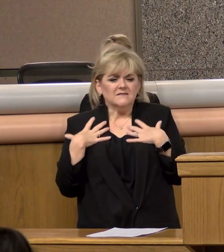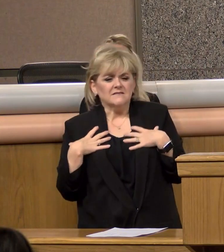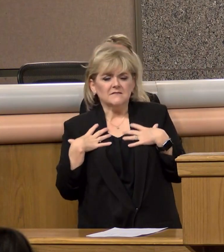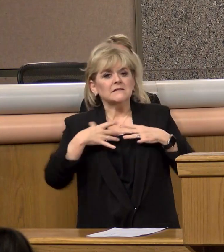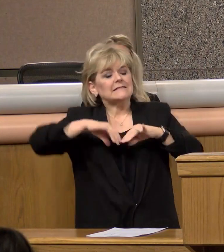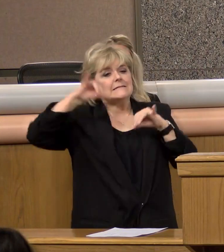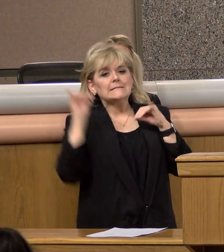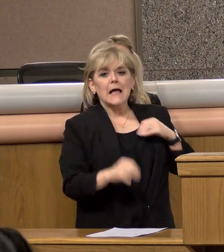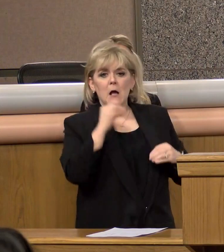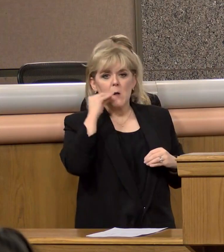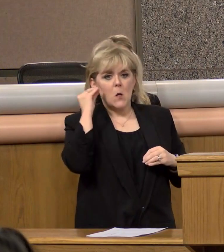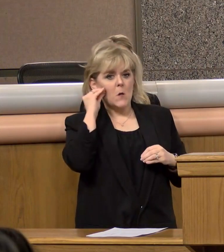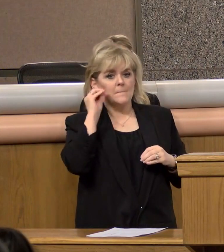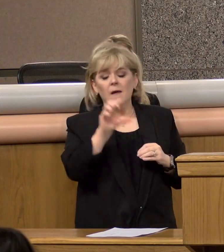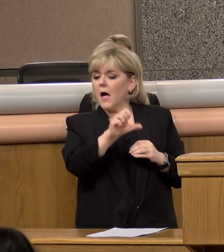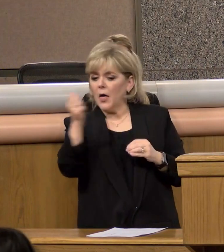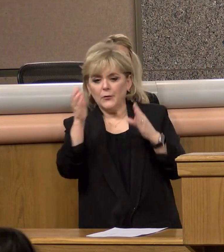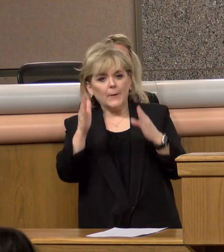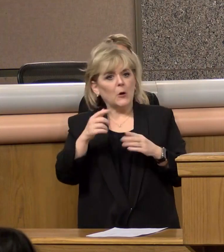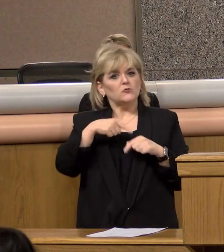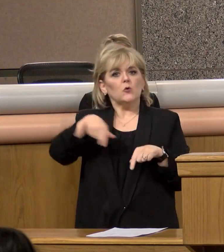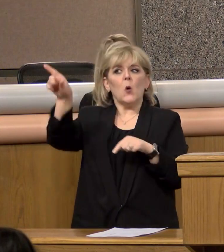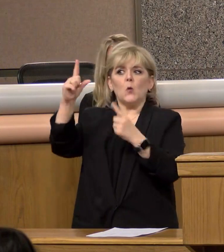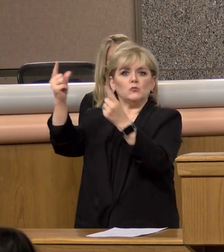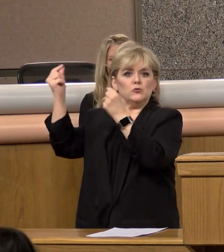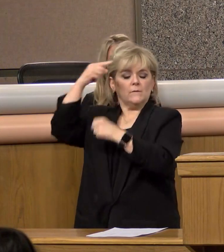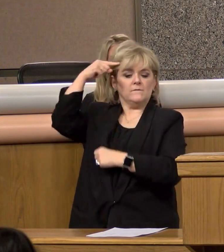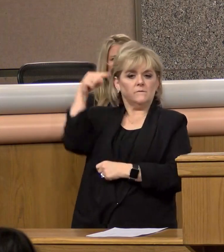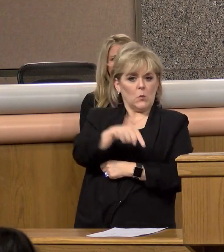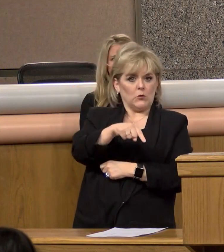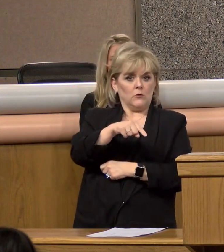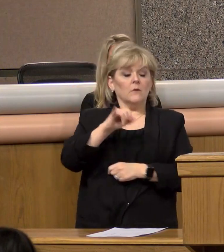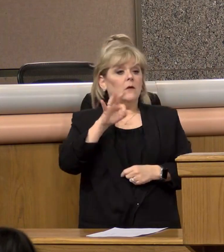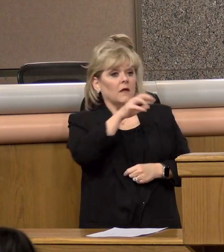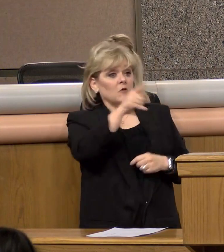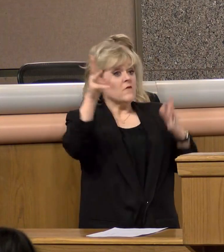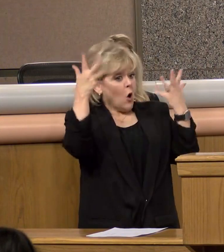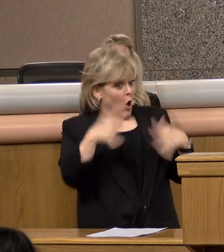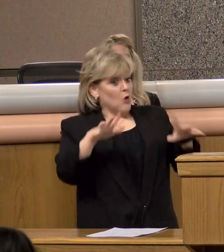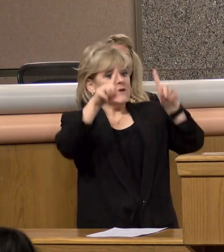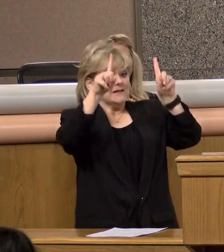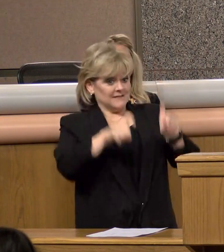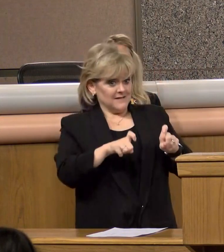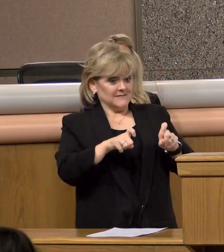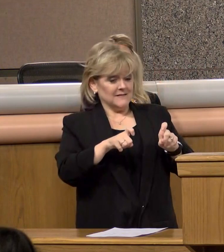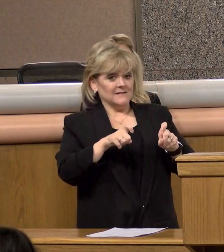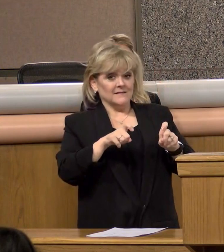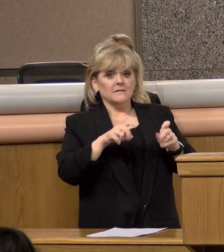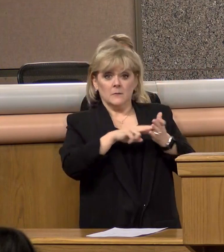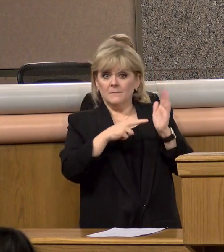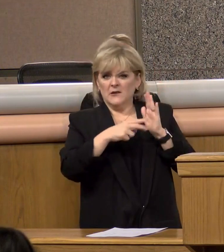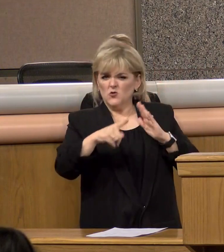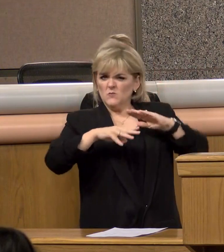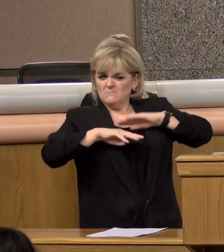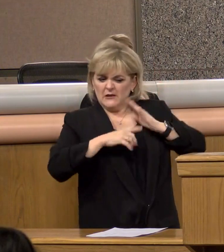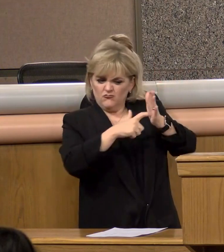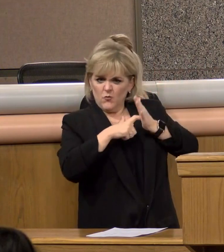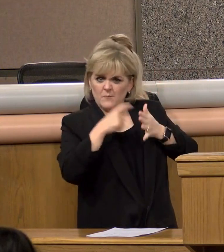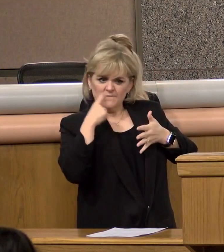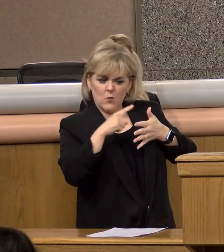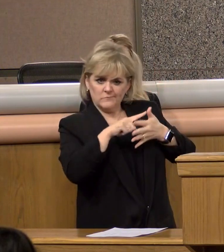somebody to run those errands for you, and if you've been tested and you've met the criteria to be tested, you need to stay home